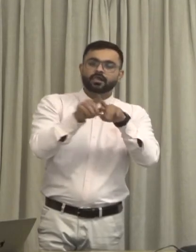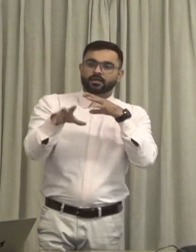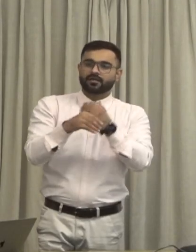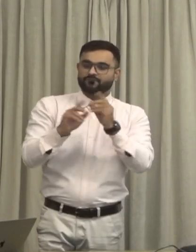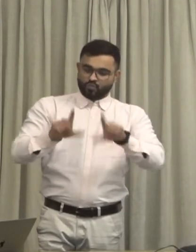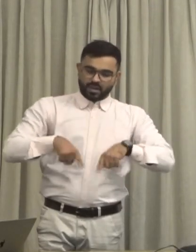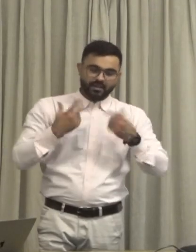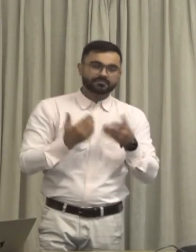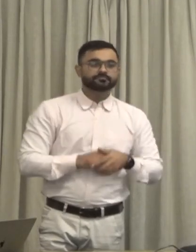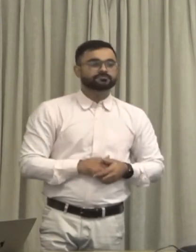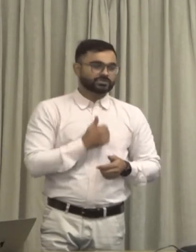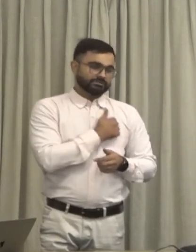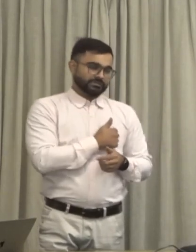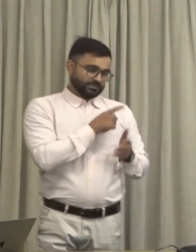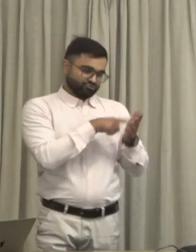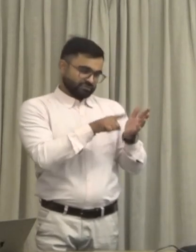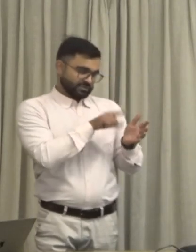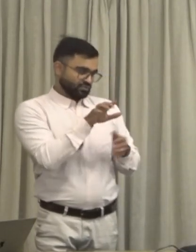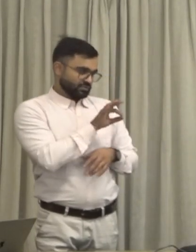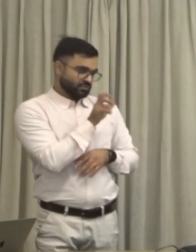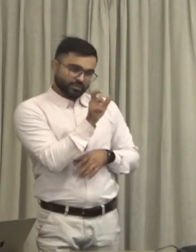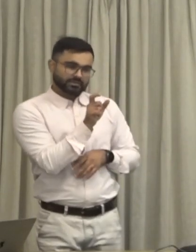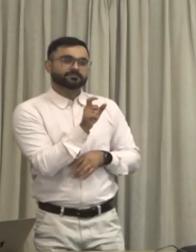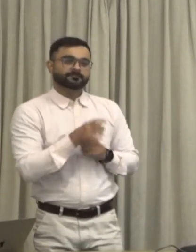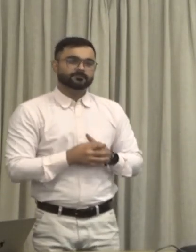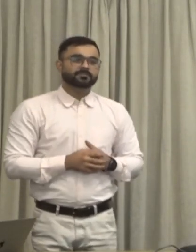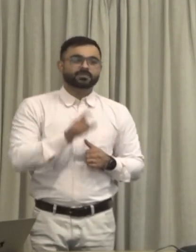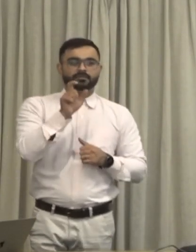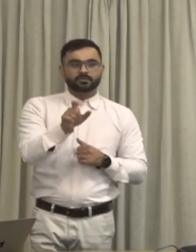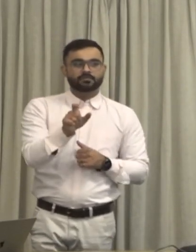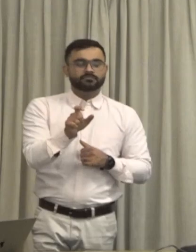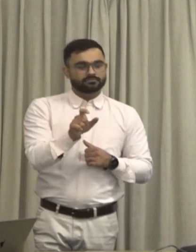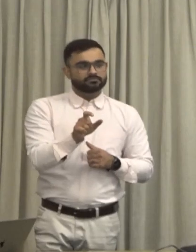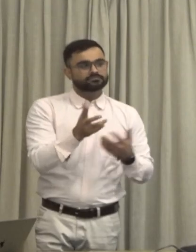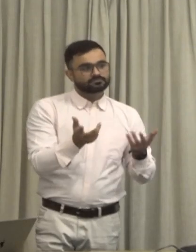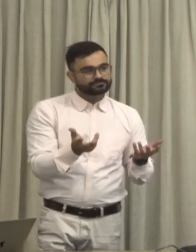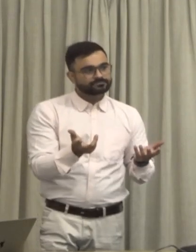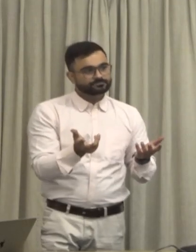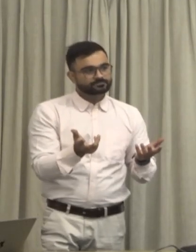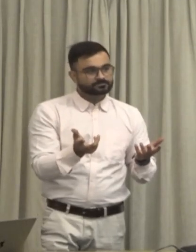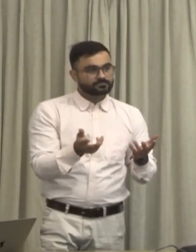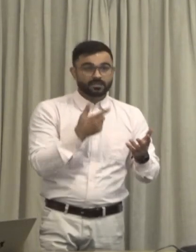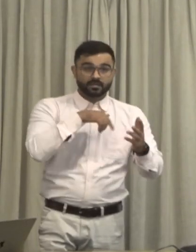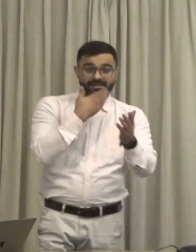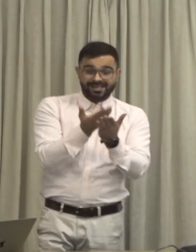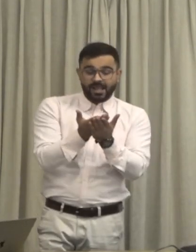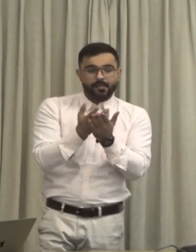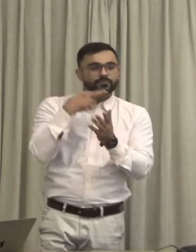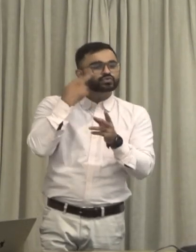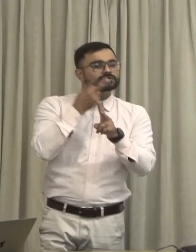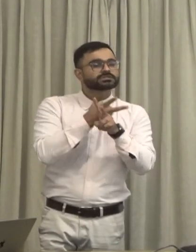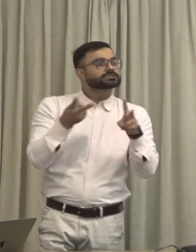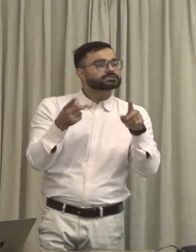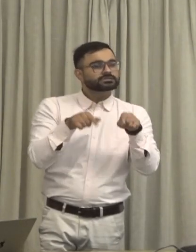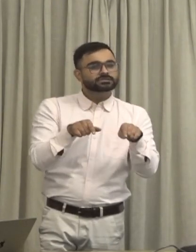to life. Sorry, that was a wrong choice of words. But there's the petition in common cause was